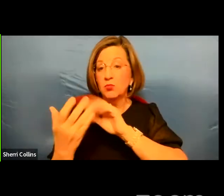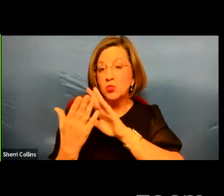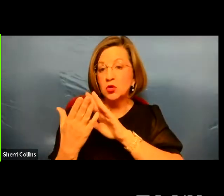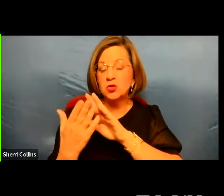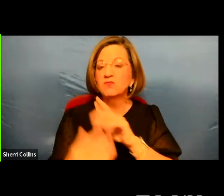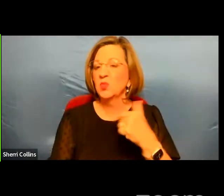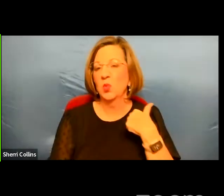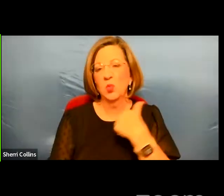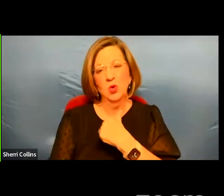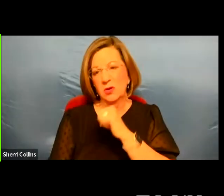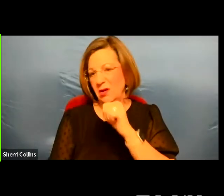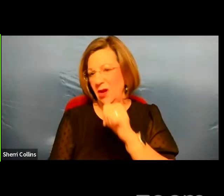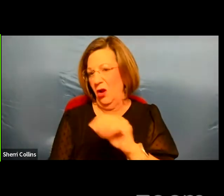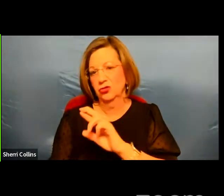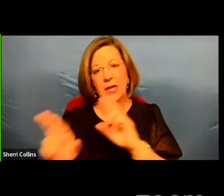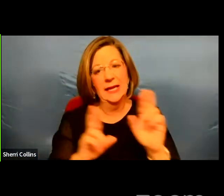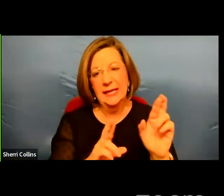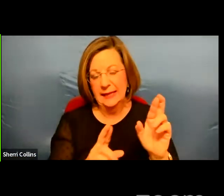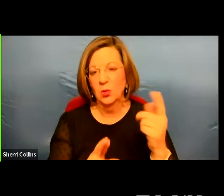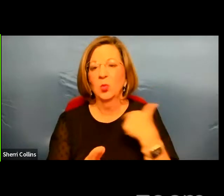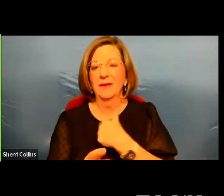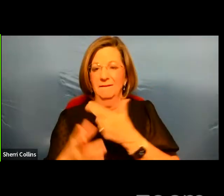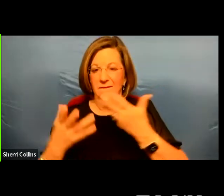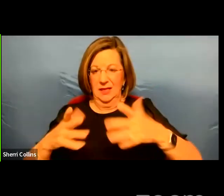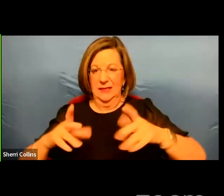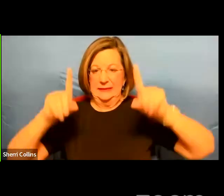The hybrid approach,